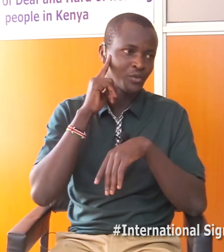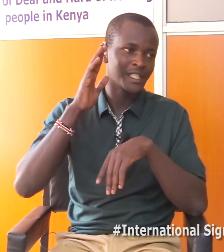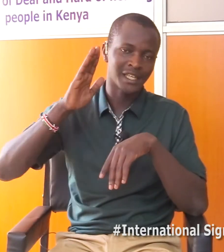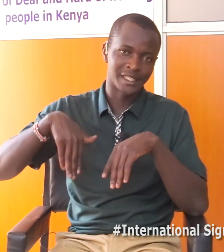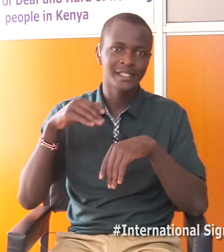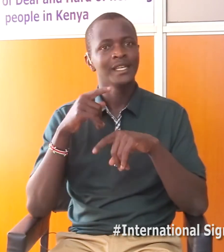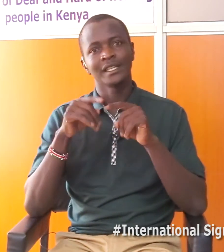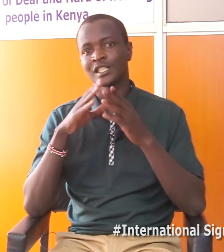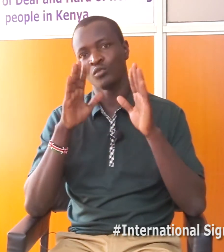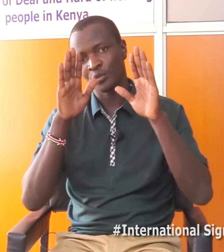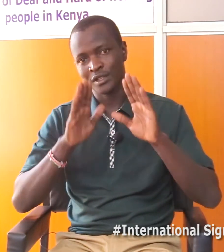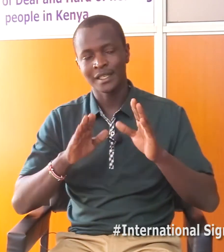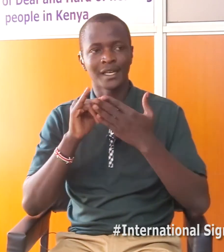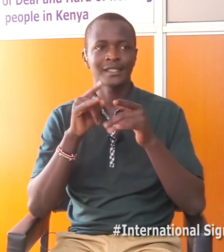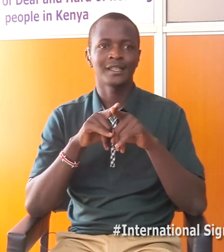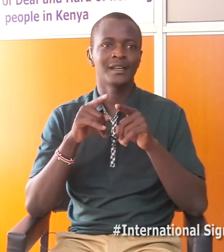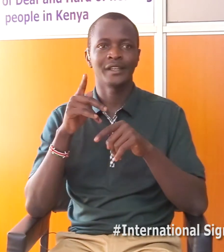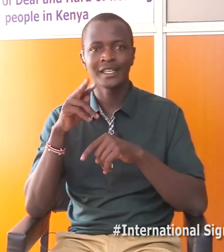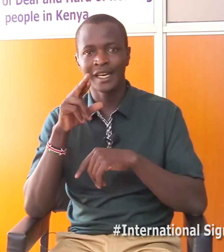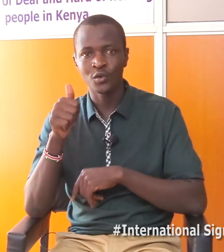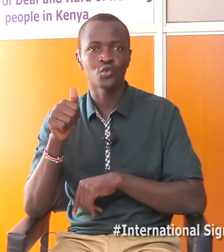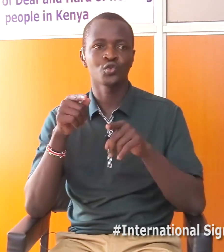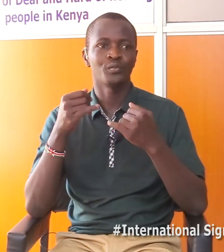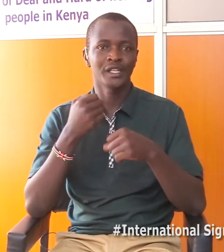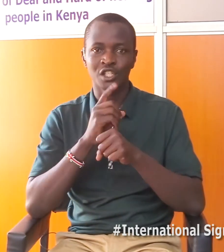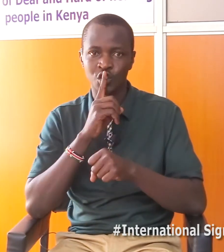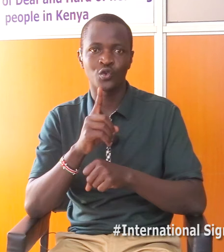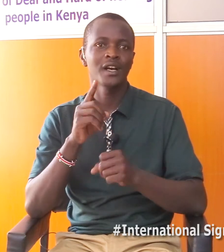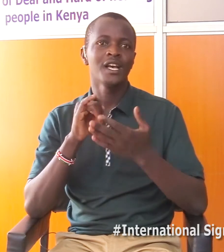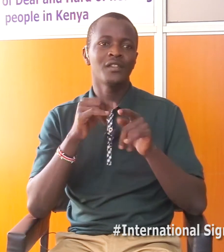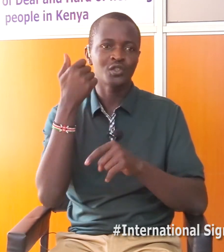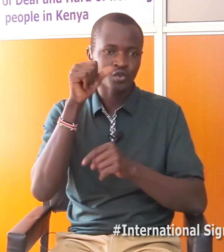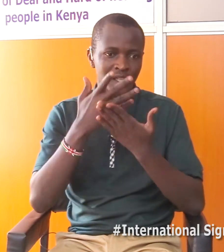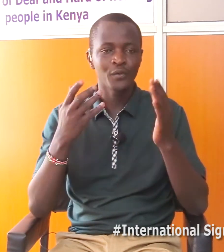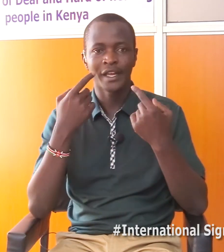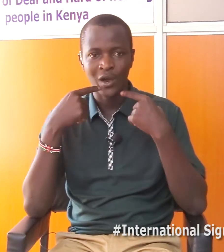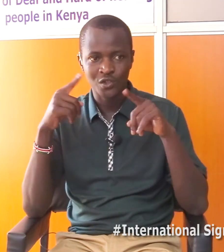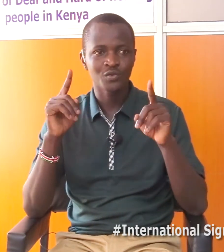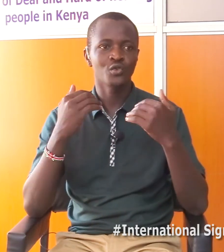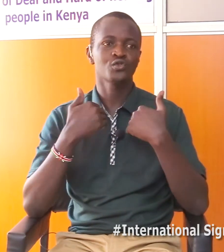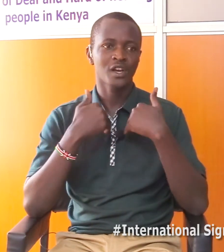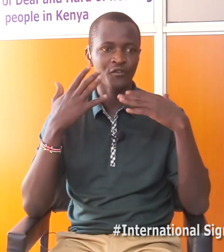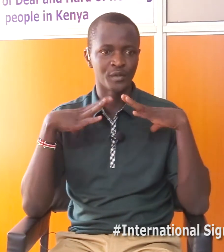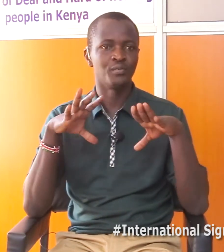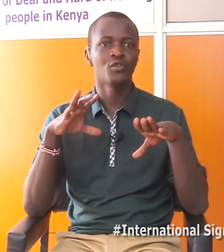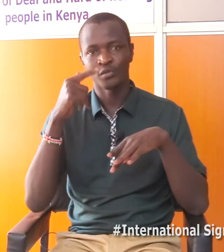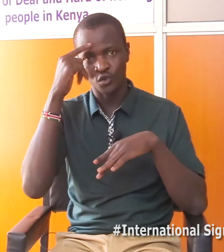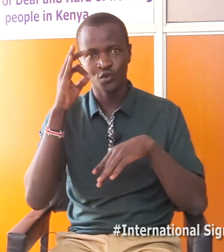get late, it's more important that the KRA also making sure that whatever we announce, we also have people because of